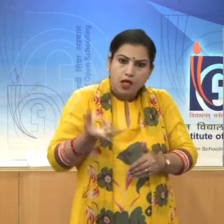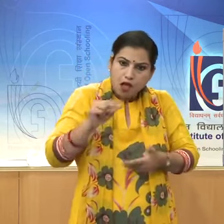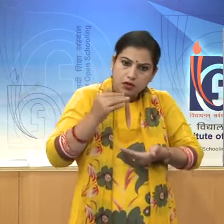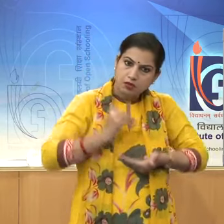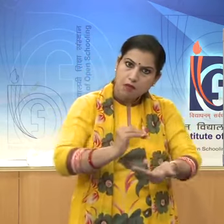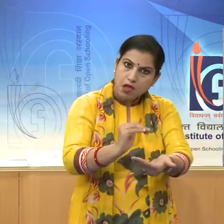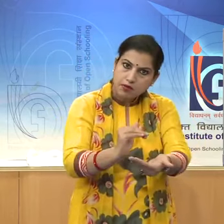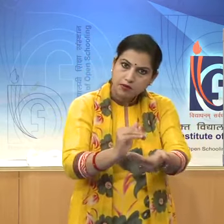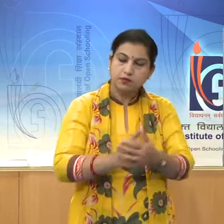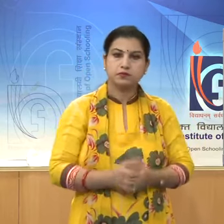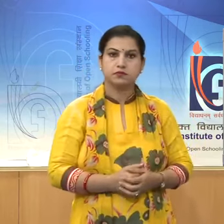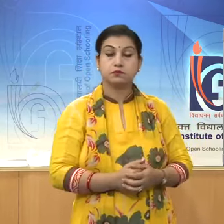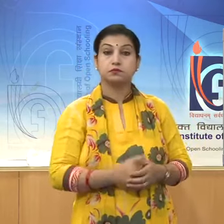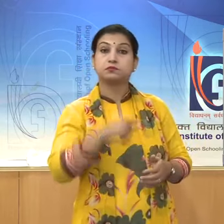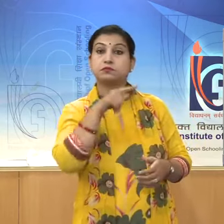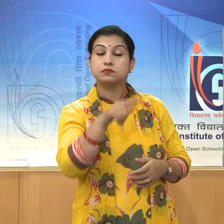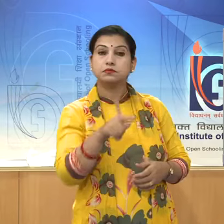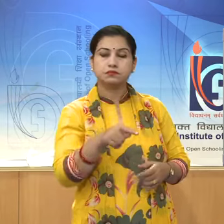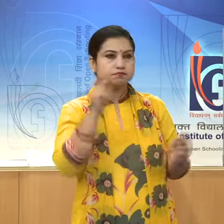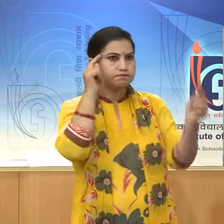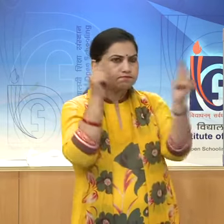of classical motifs